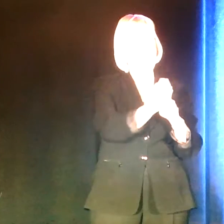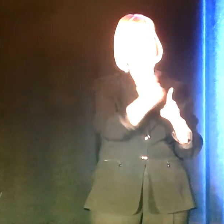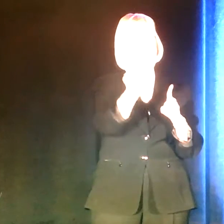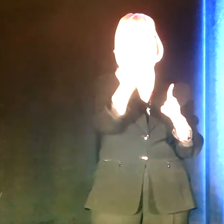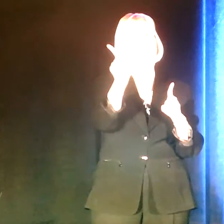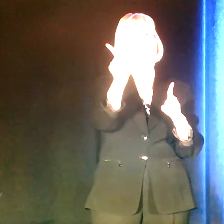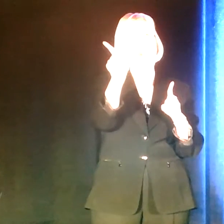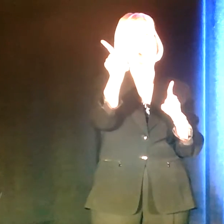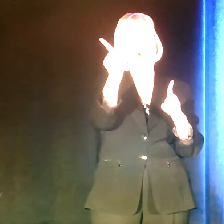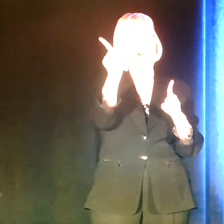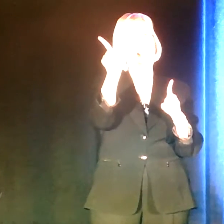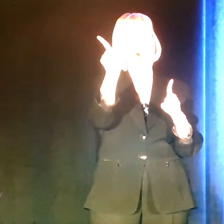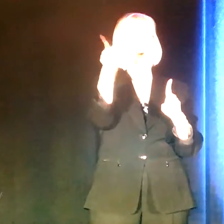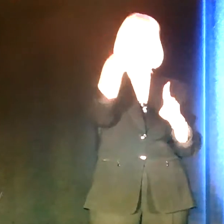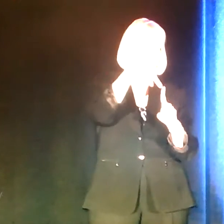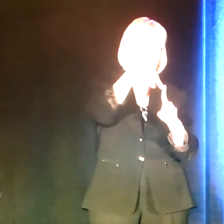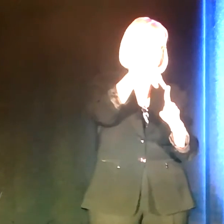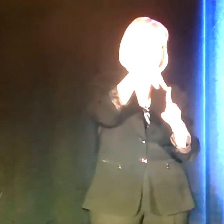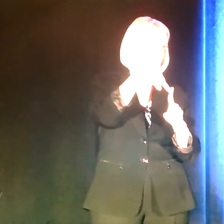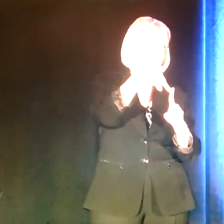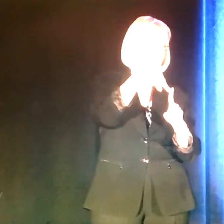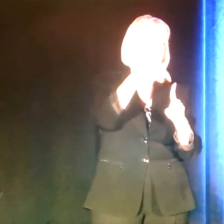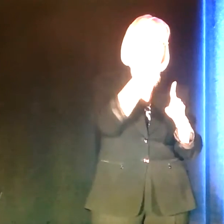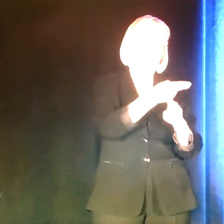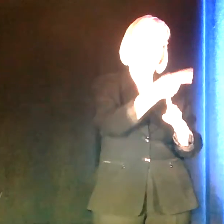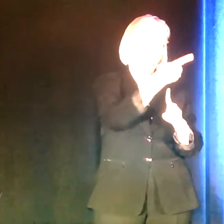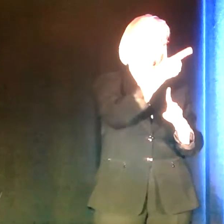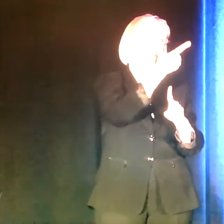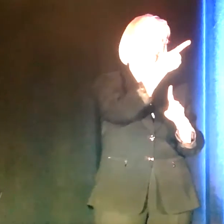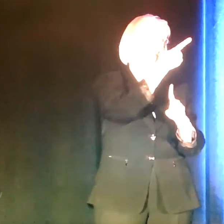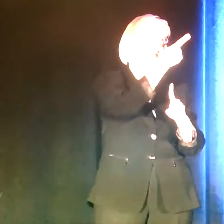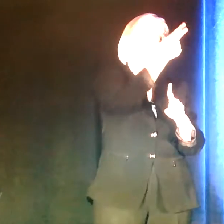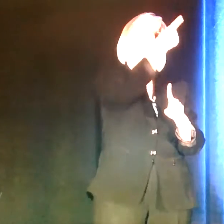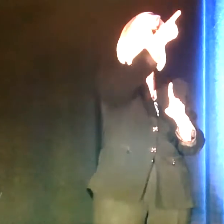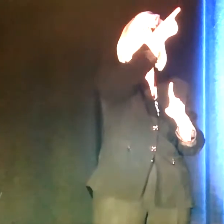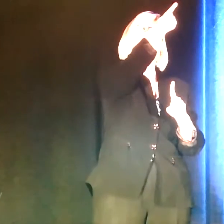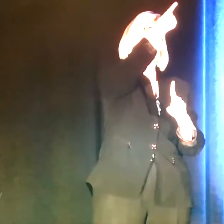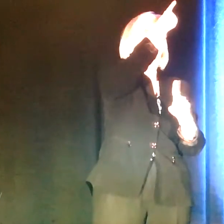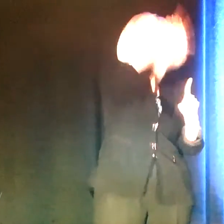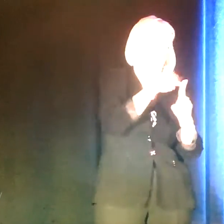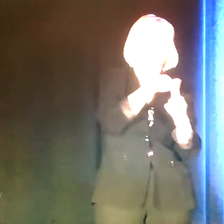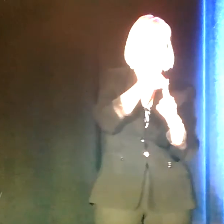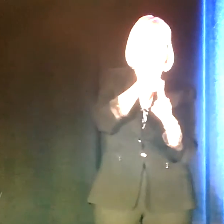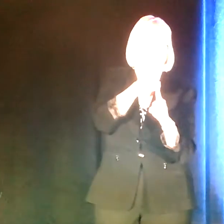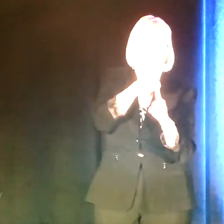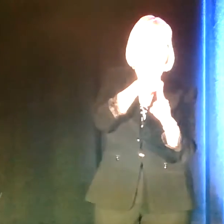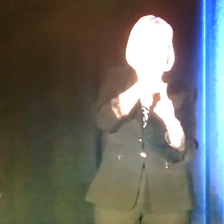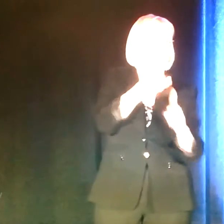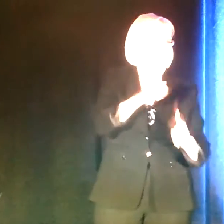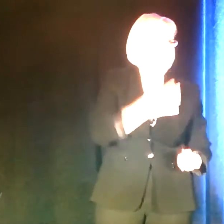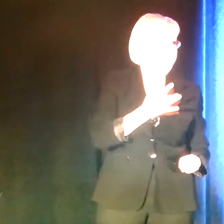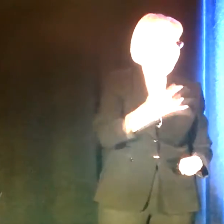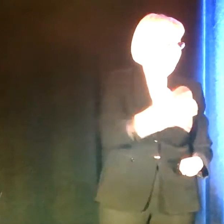Mine, I typically think about something else, go back to that point, and think about something else. Oh, way off. Oh, then I go back to the